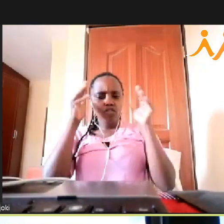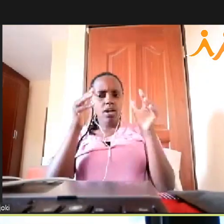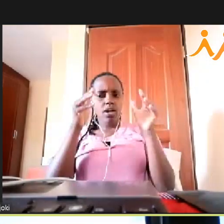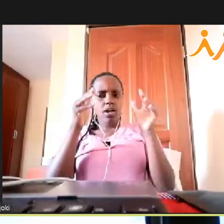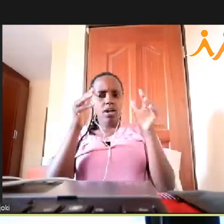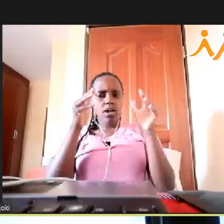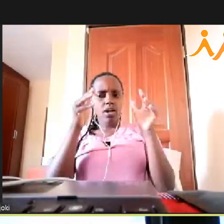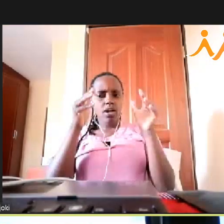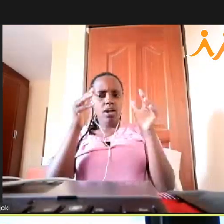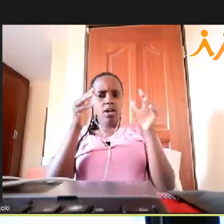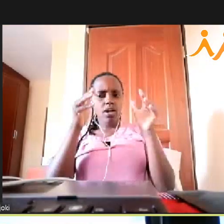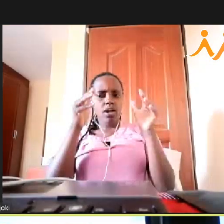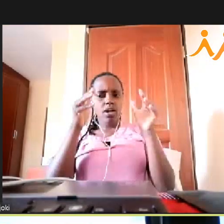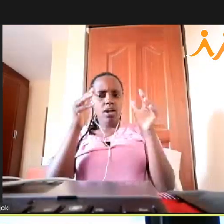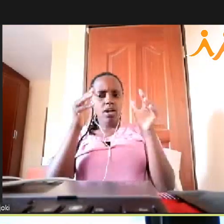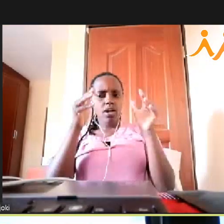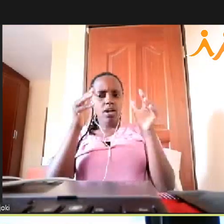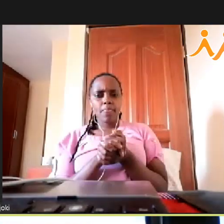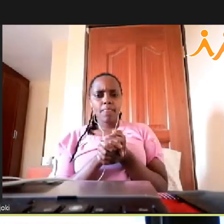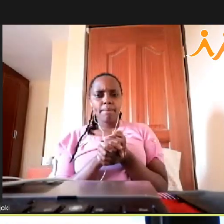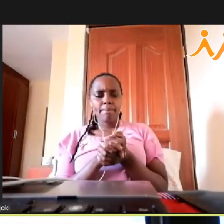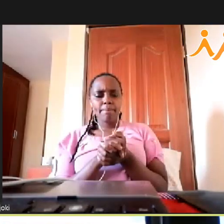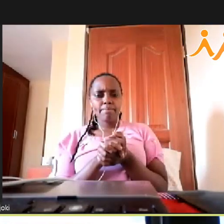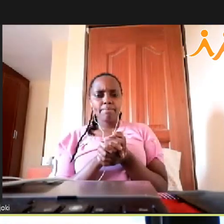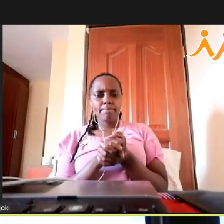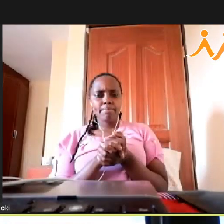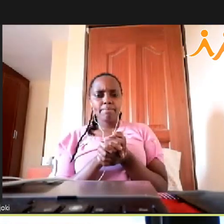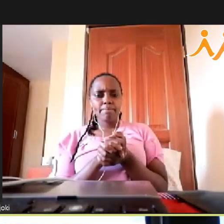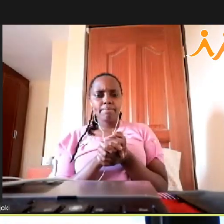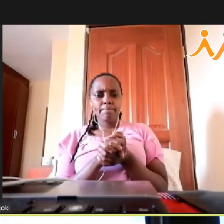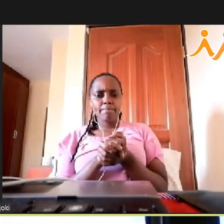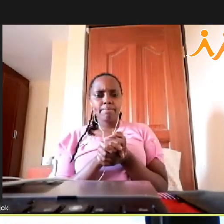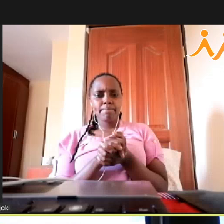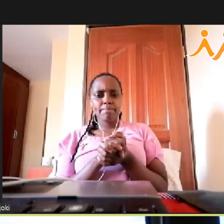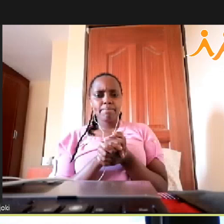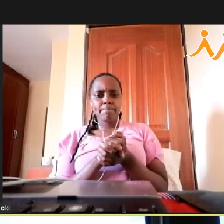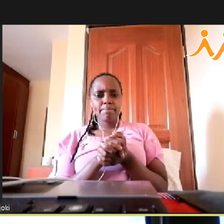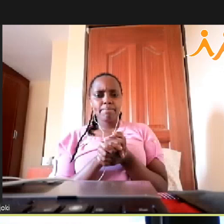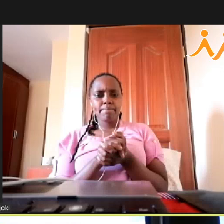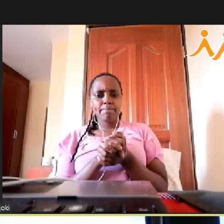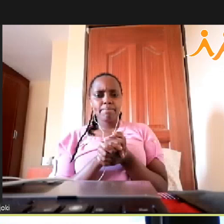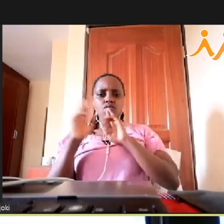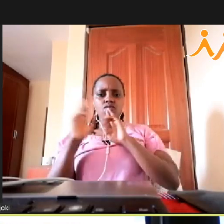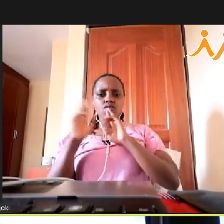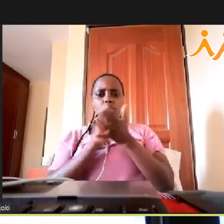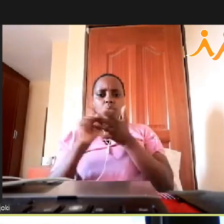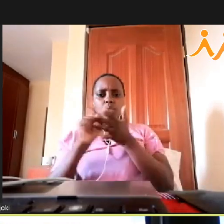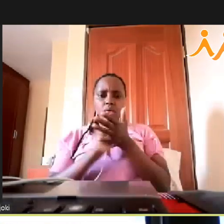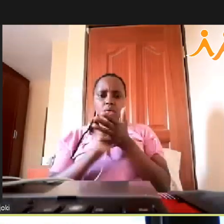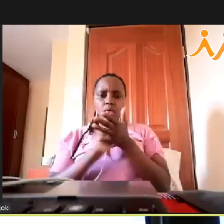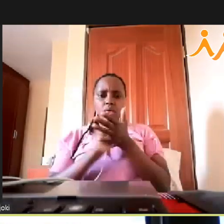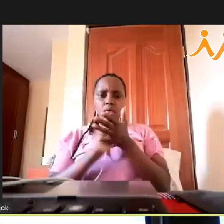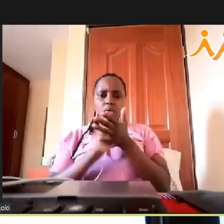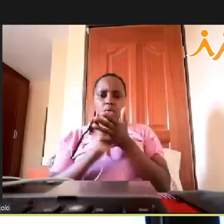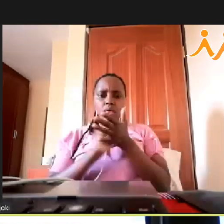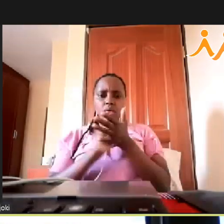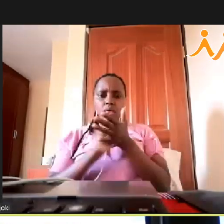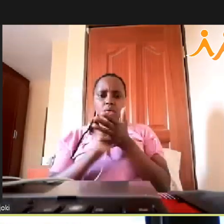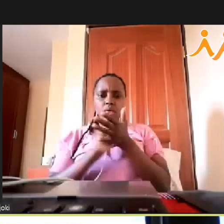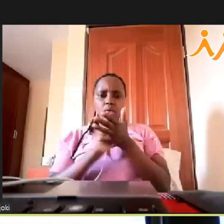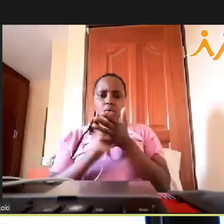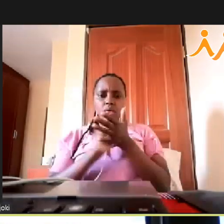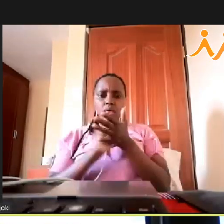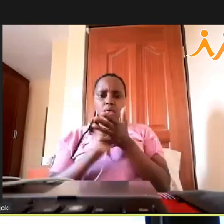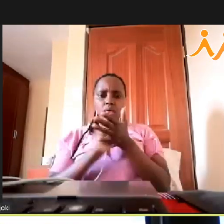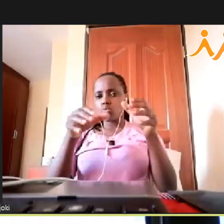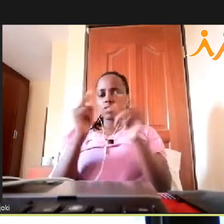you look at, I think it skipped. These are some of the pictures from the report writing sessions. After breaking